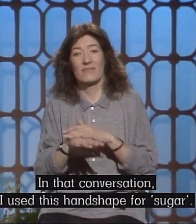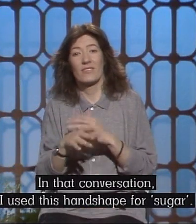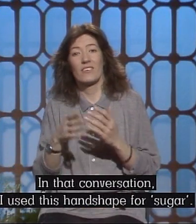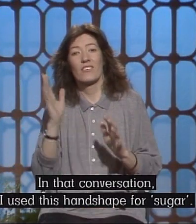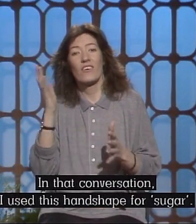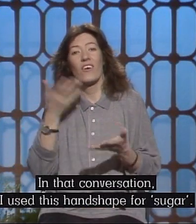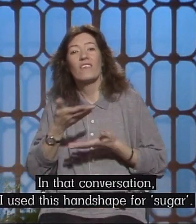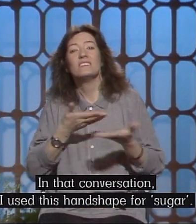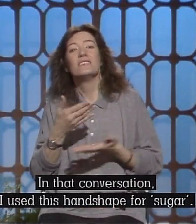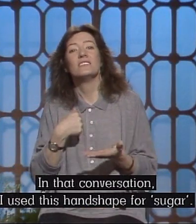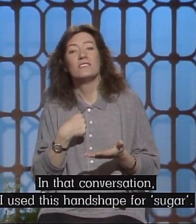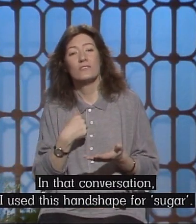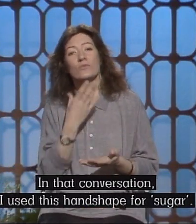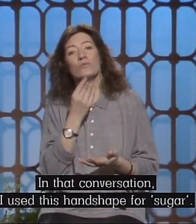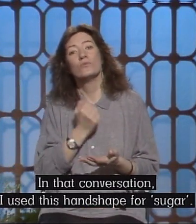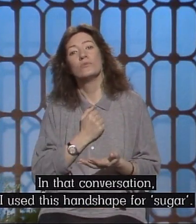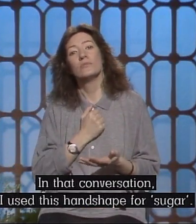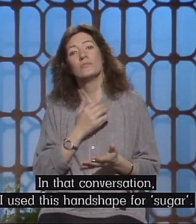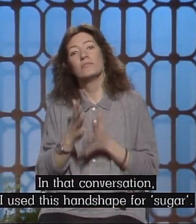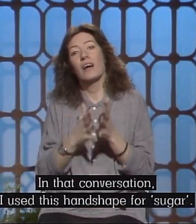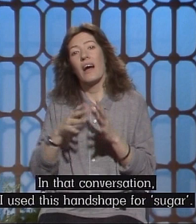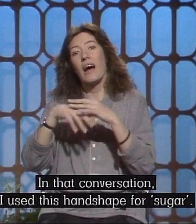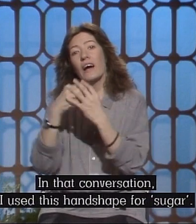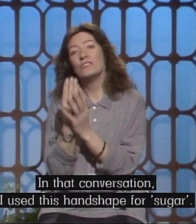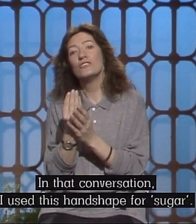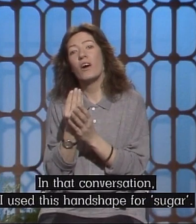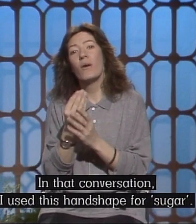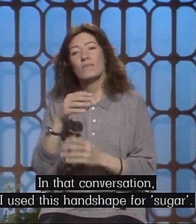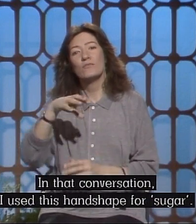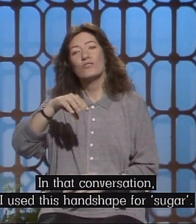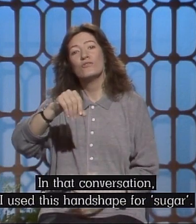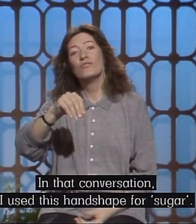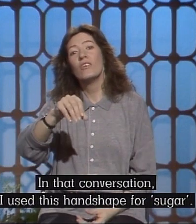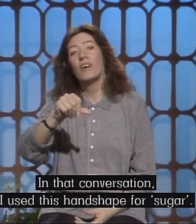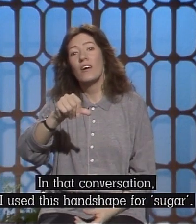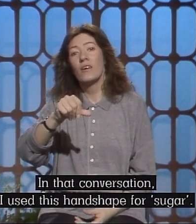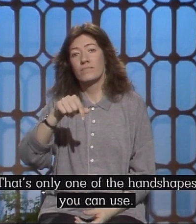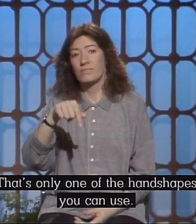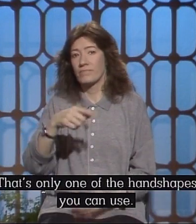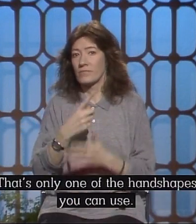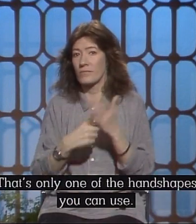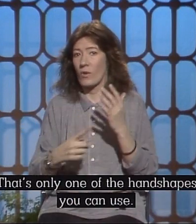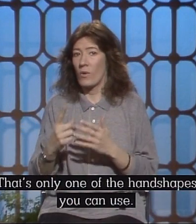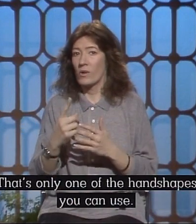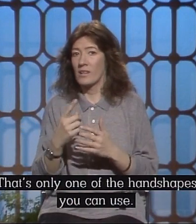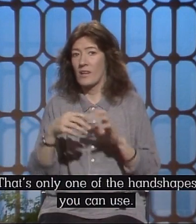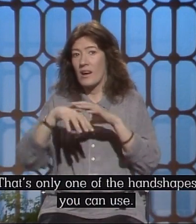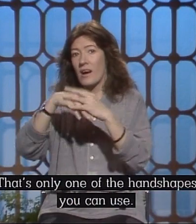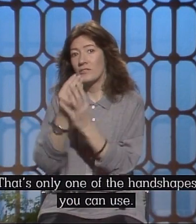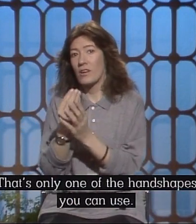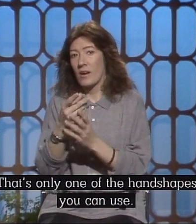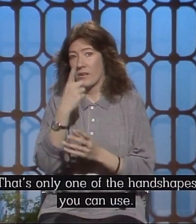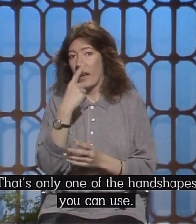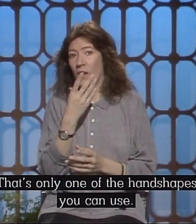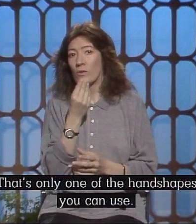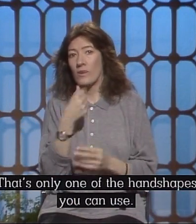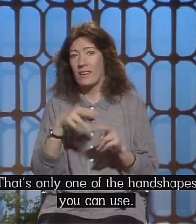In that conversation, I used this handshape for sugar. That's only one of the handshapes you can use if you're signing about